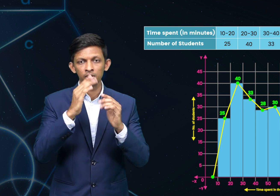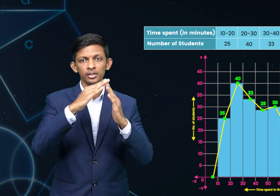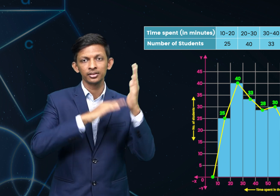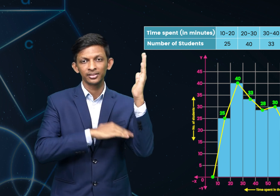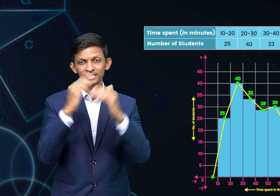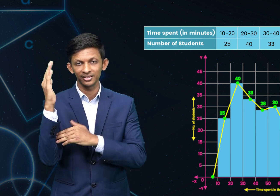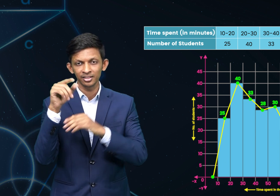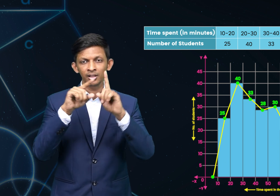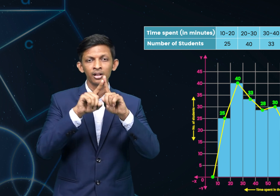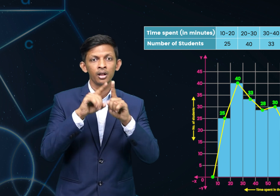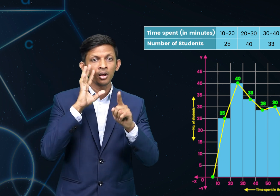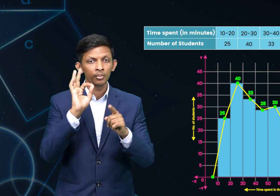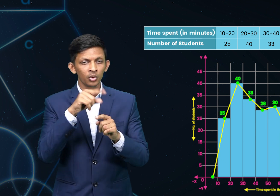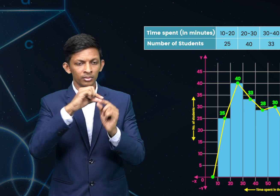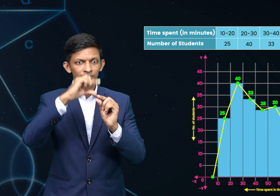polygon imposed on the histogram.